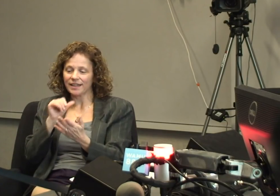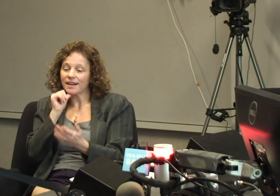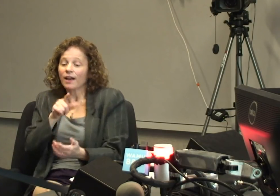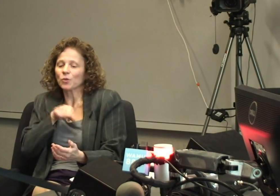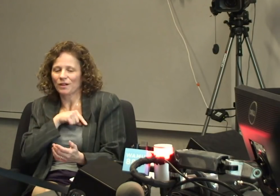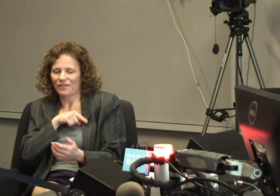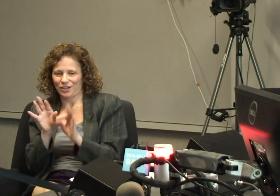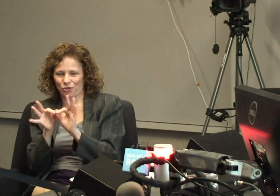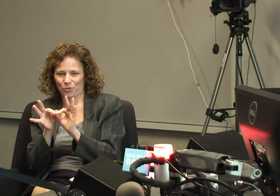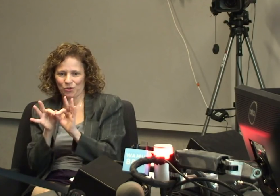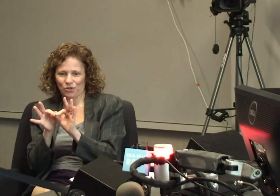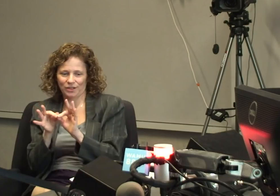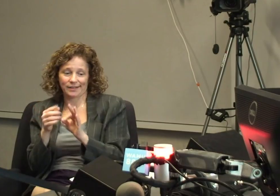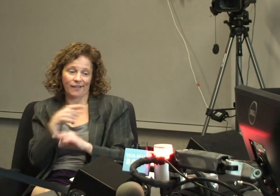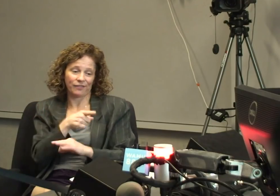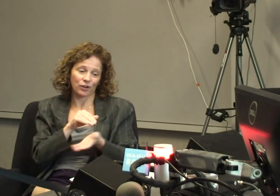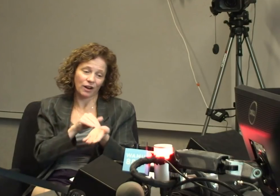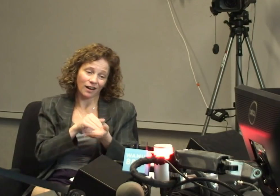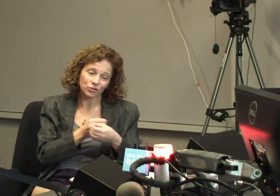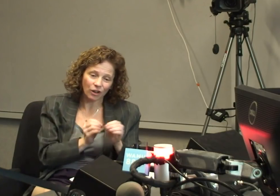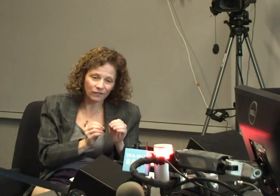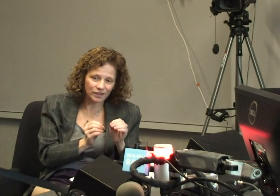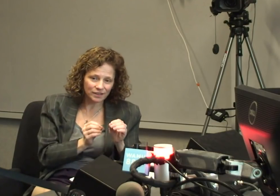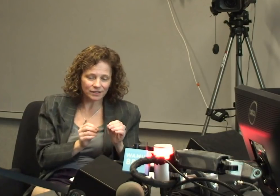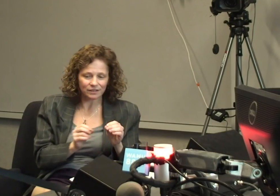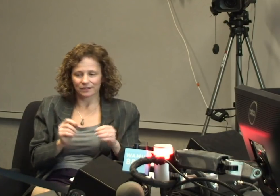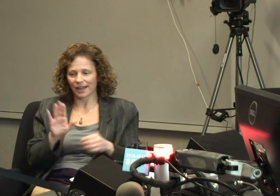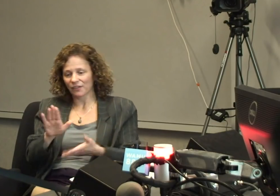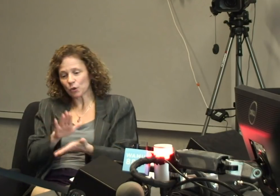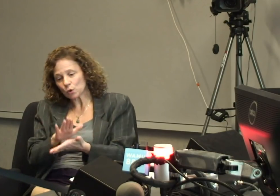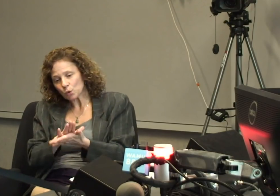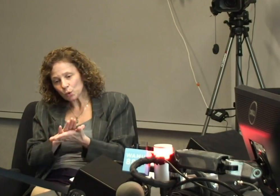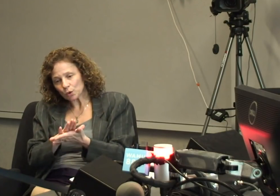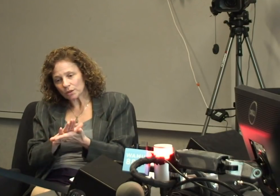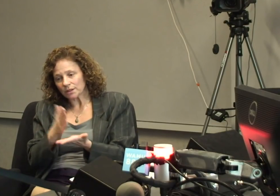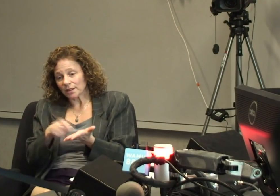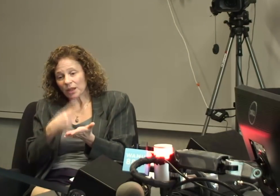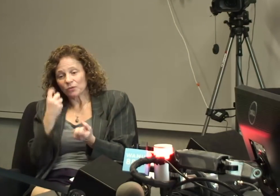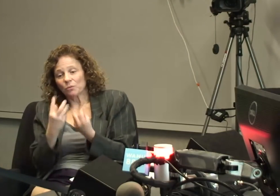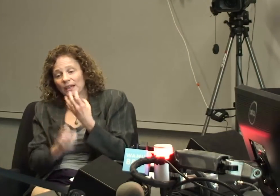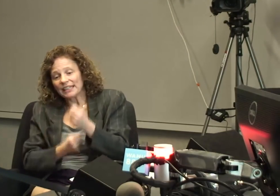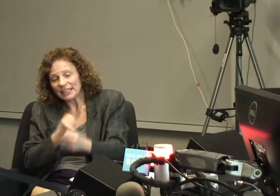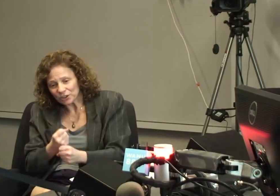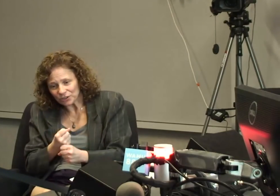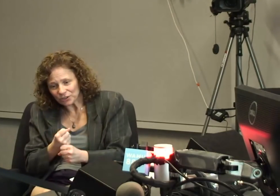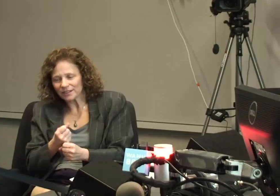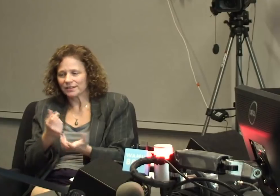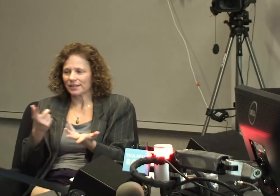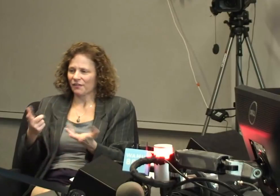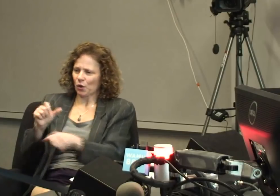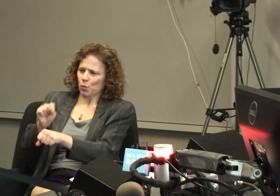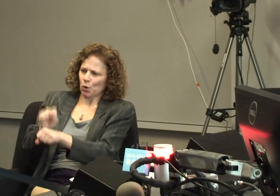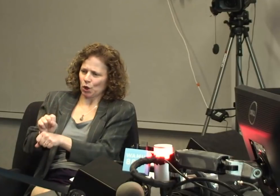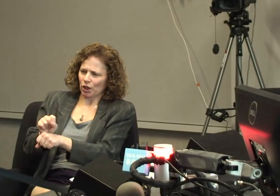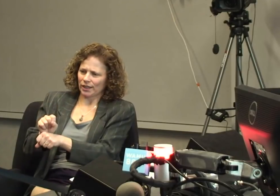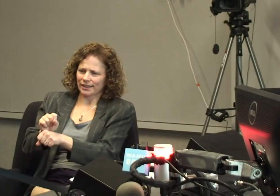People around the world who are deaf face this issue of having unqualified interpreters in their doctor's offices and their schools and sometimes they've endured this